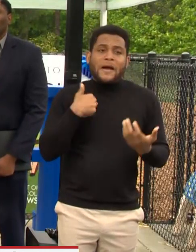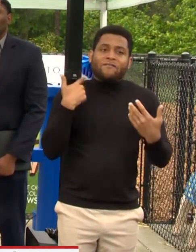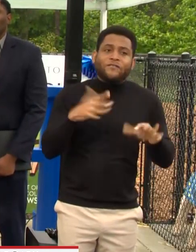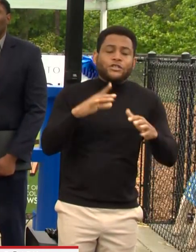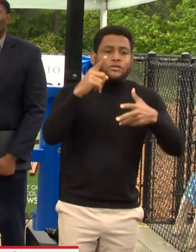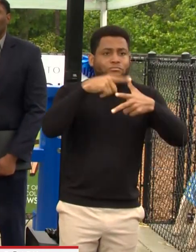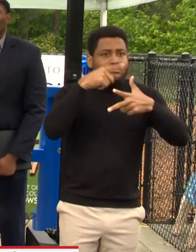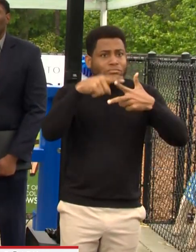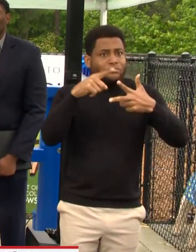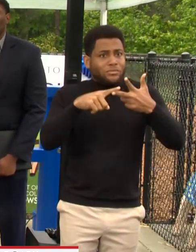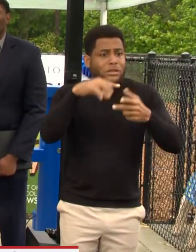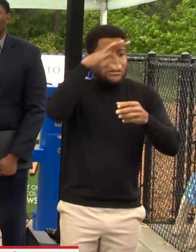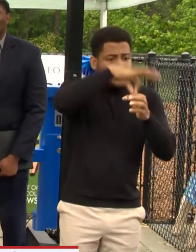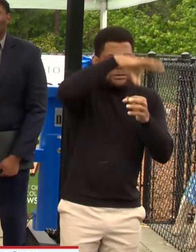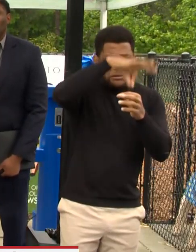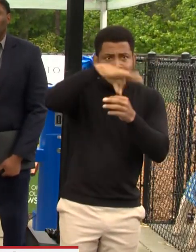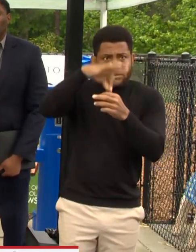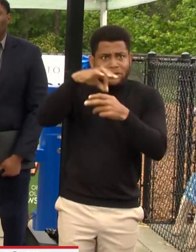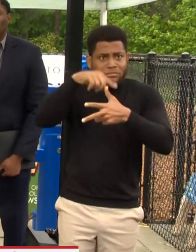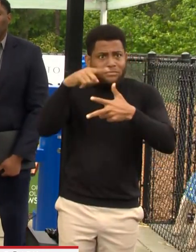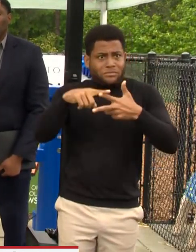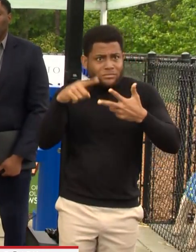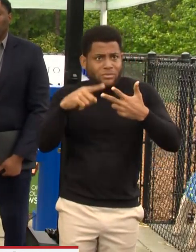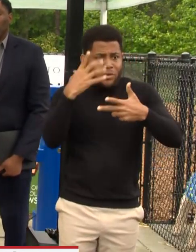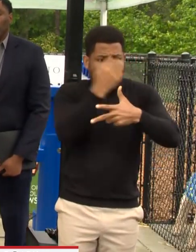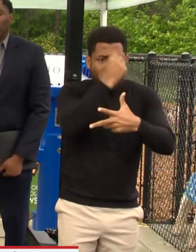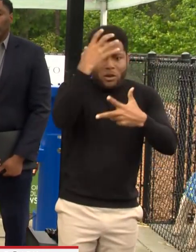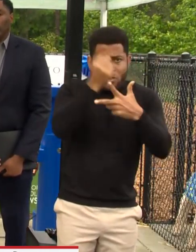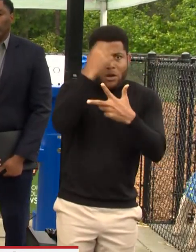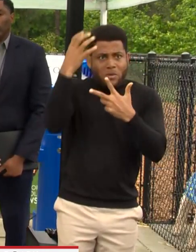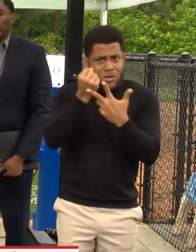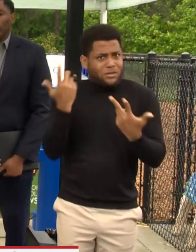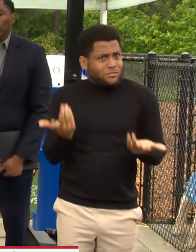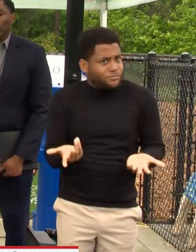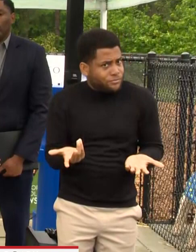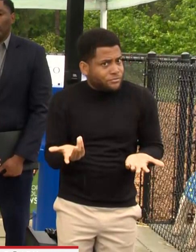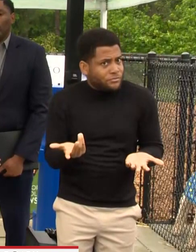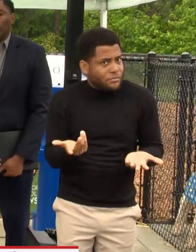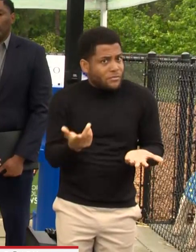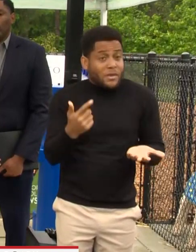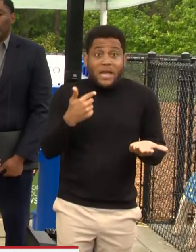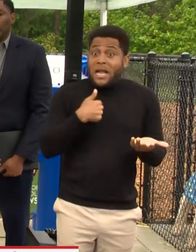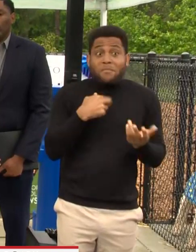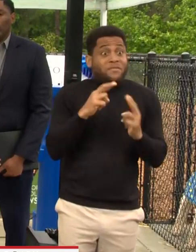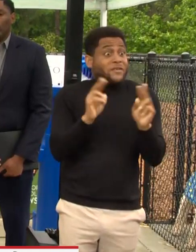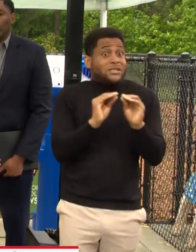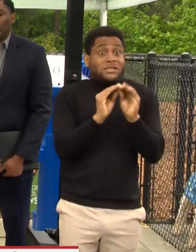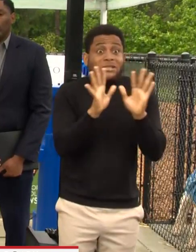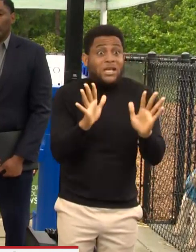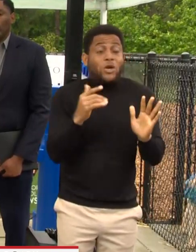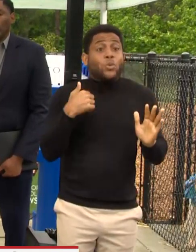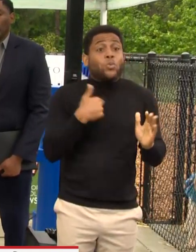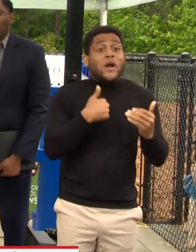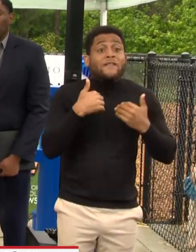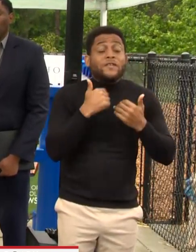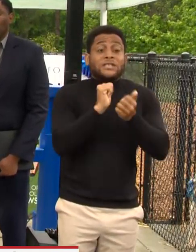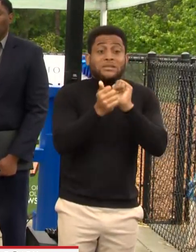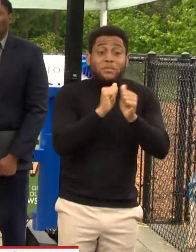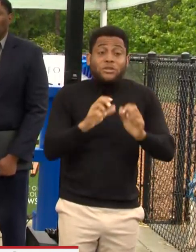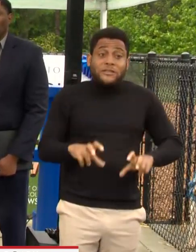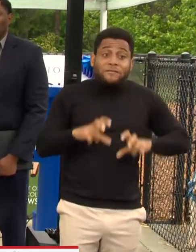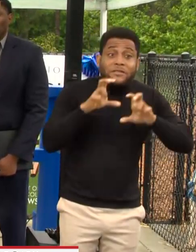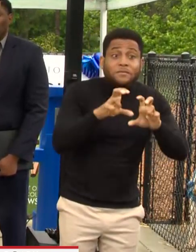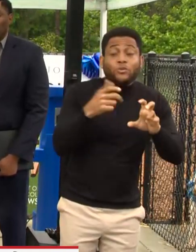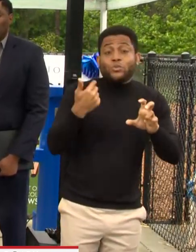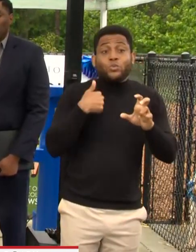We make no secret about the fact that we make sports investments. We're the sports capital, and we are